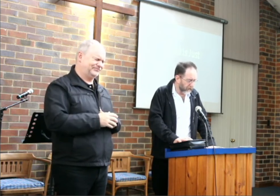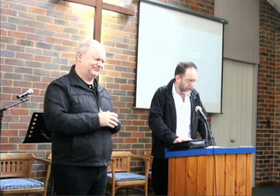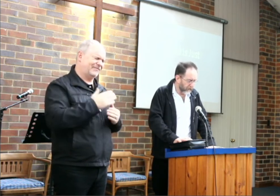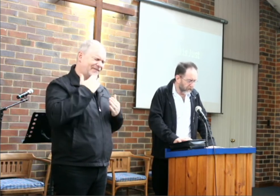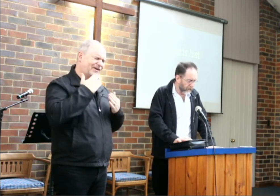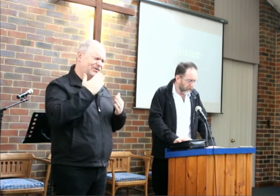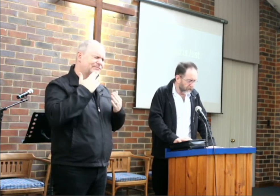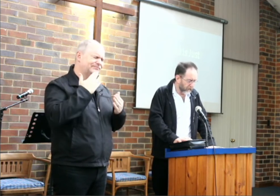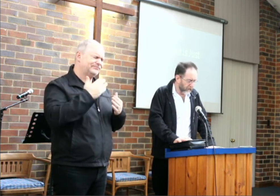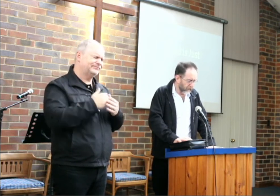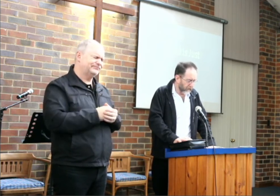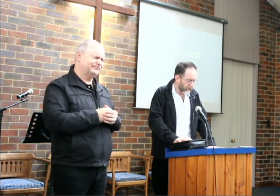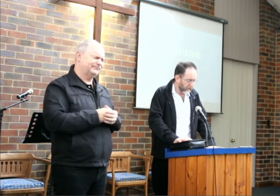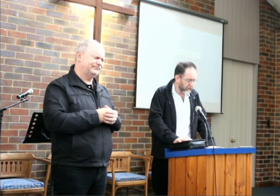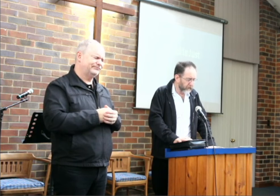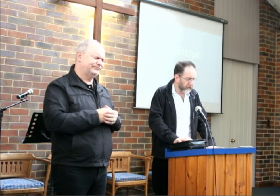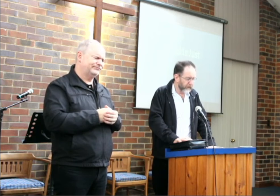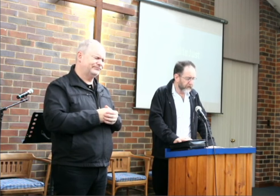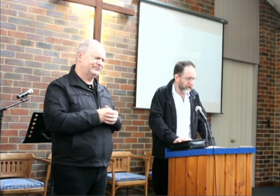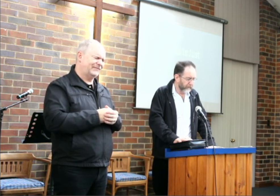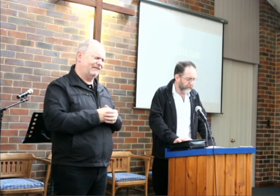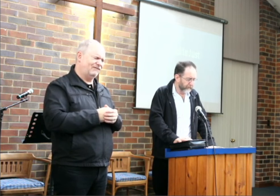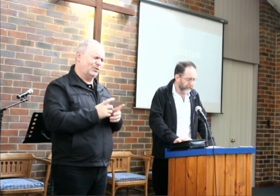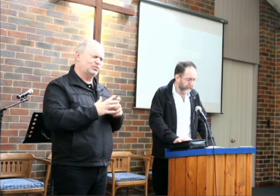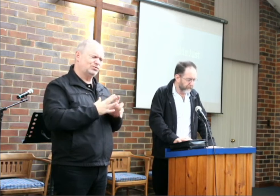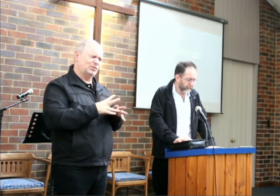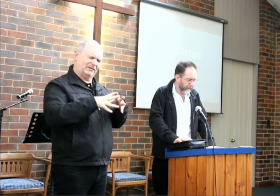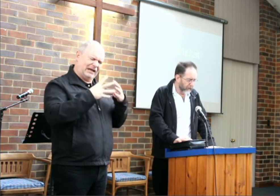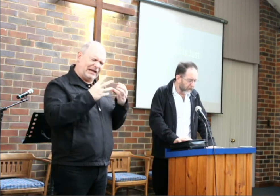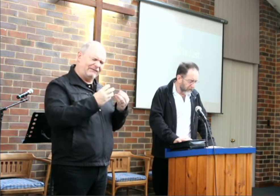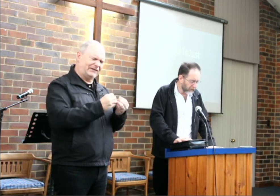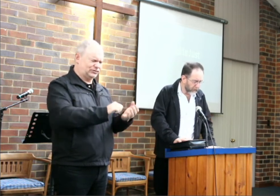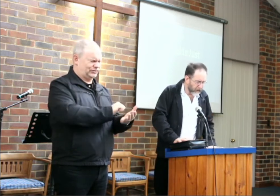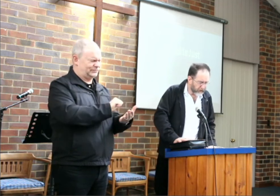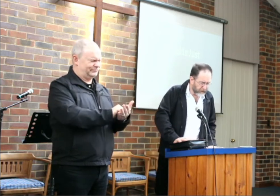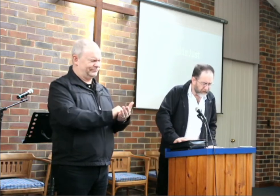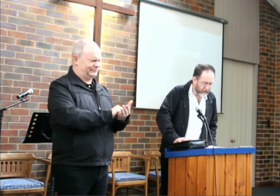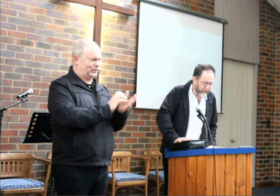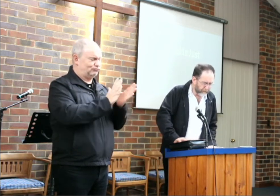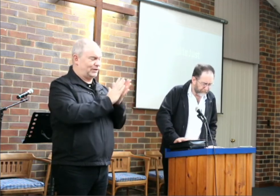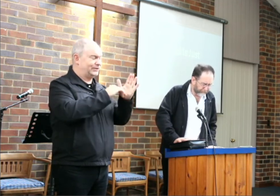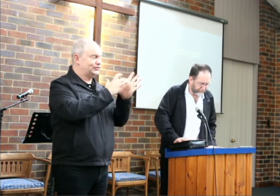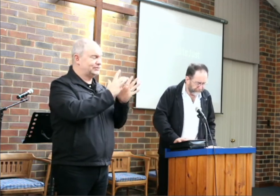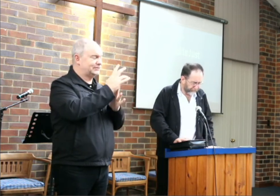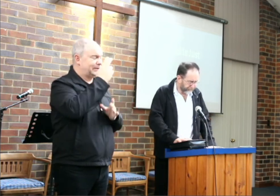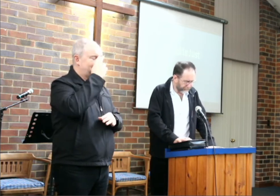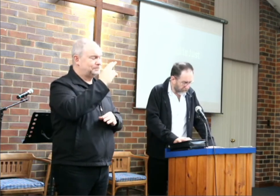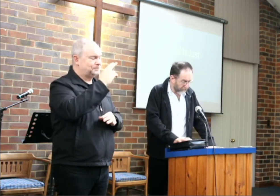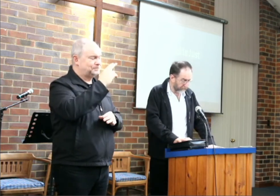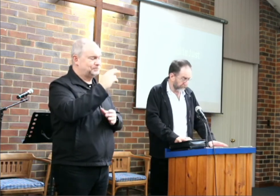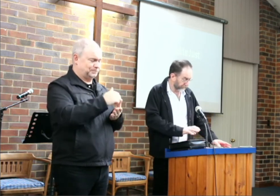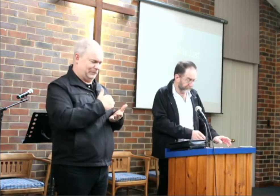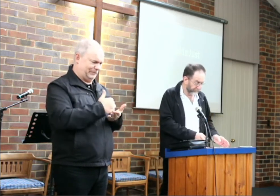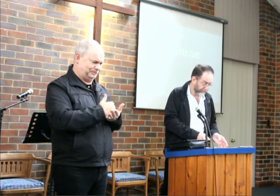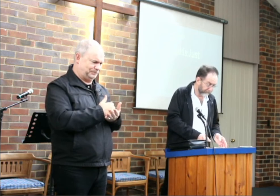Thank you for doing just that. As we pray in Jesus' name,